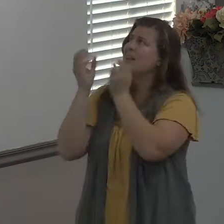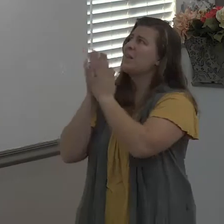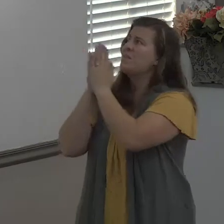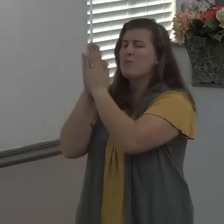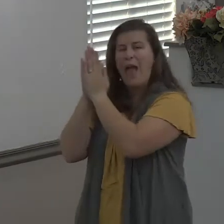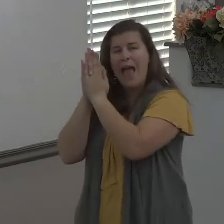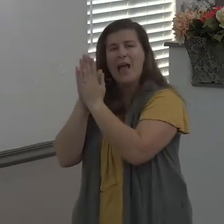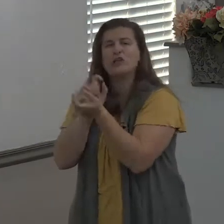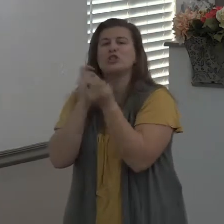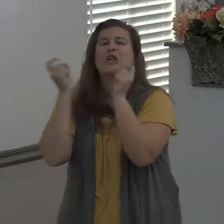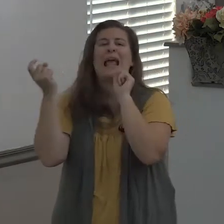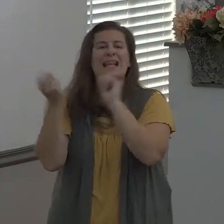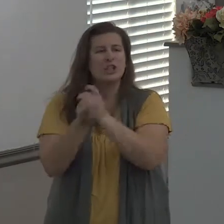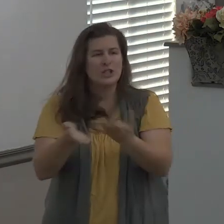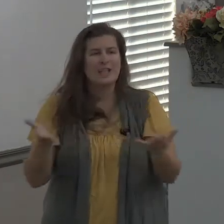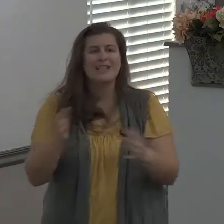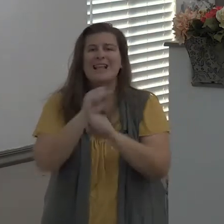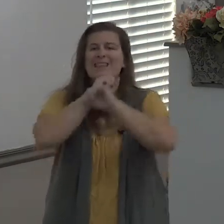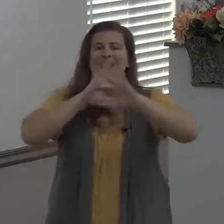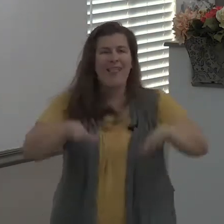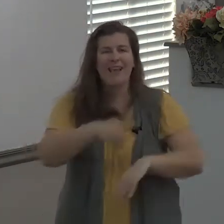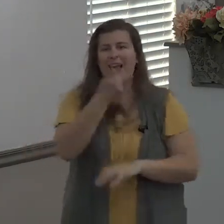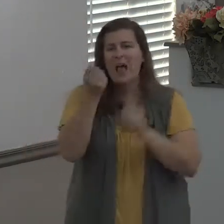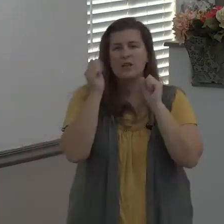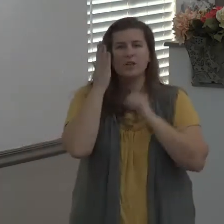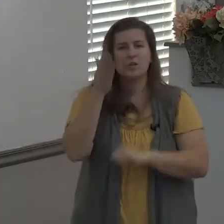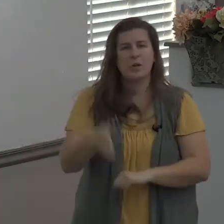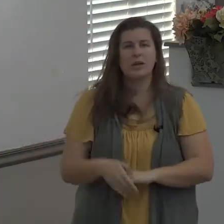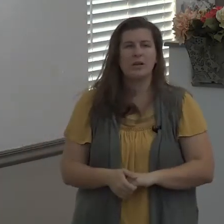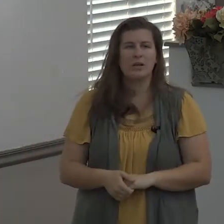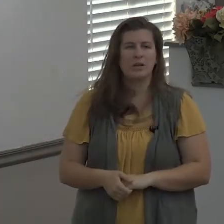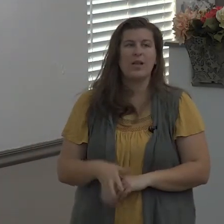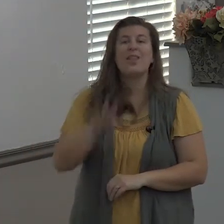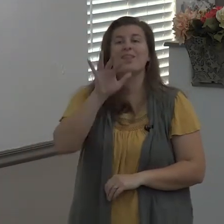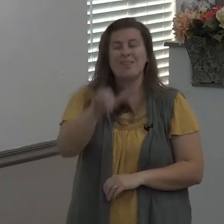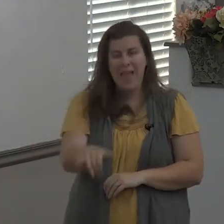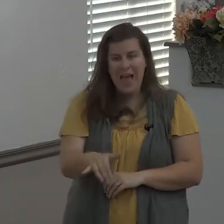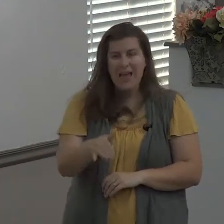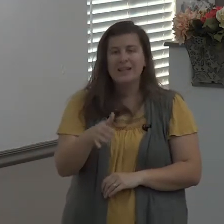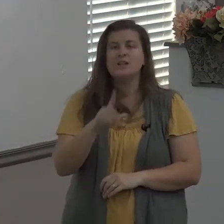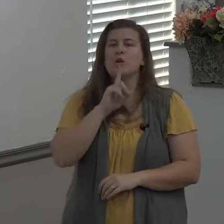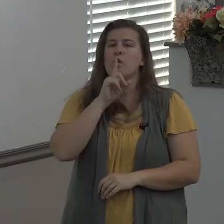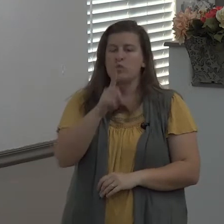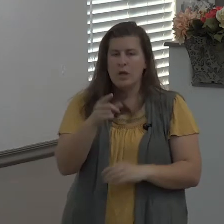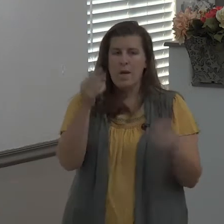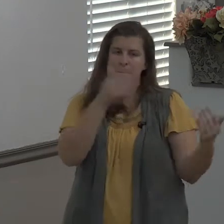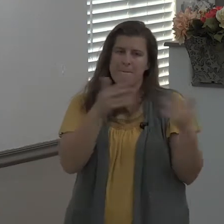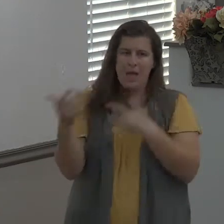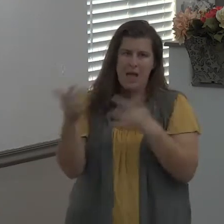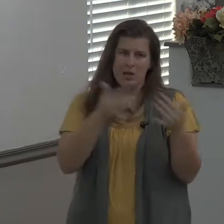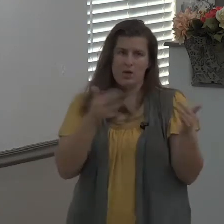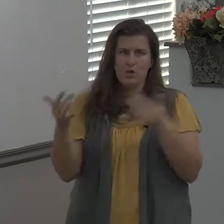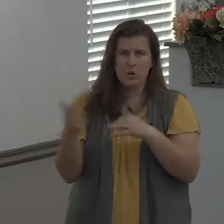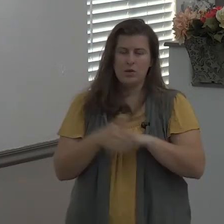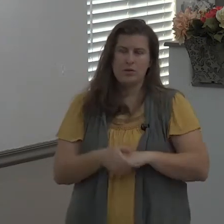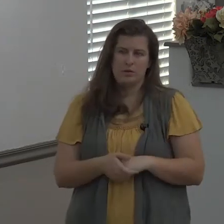actually reach into the heart of our president, and prayer does things that nothing else